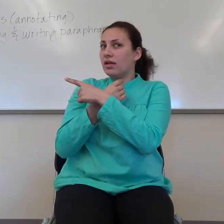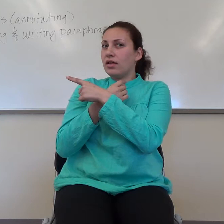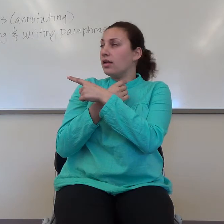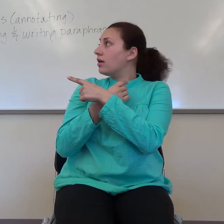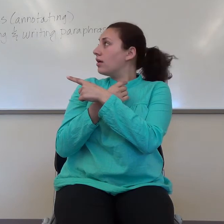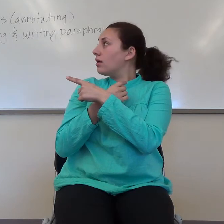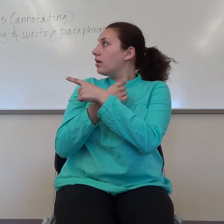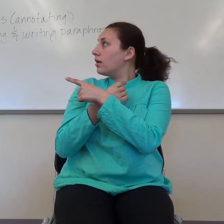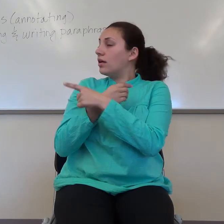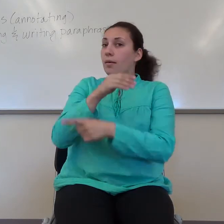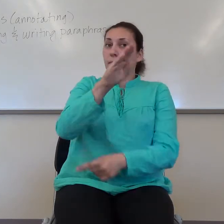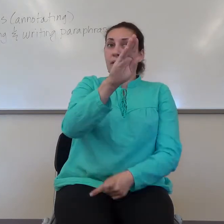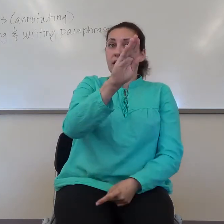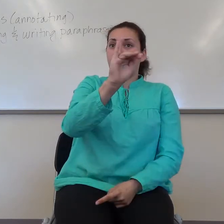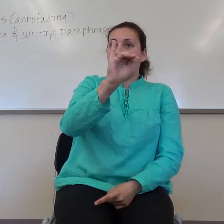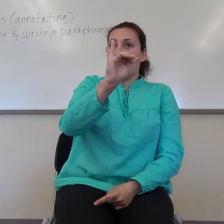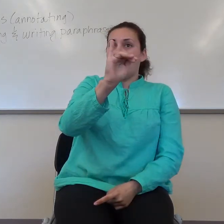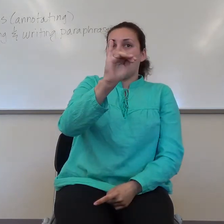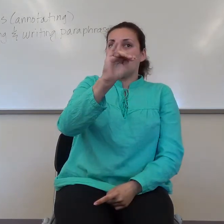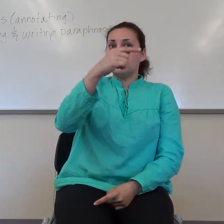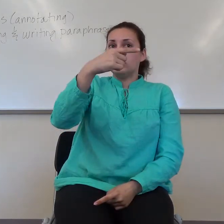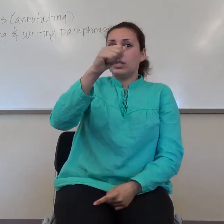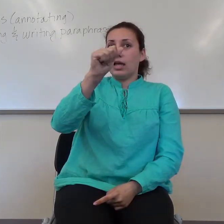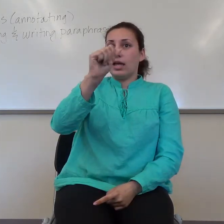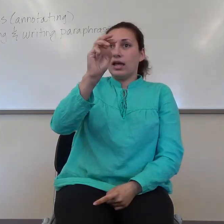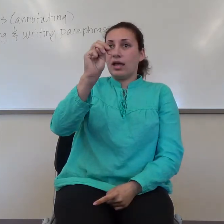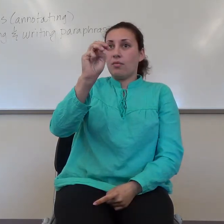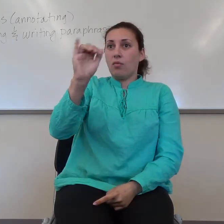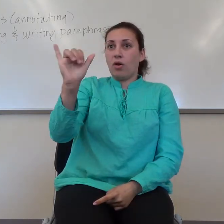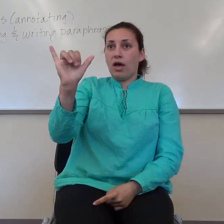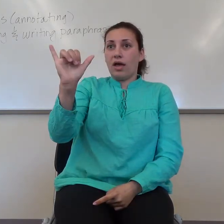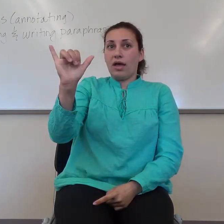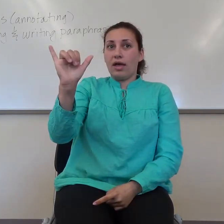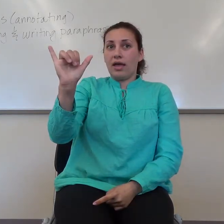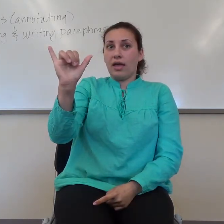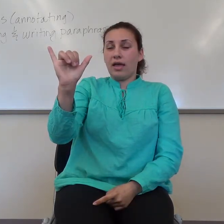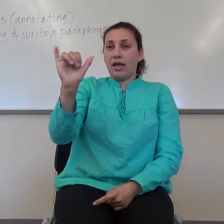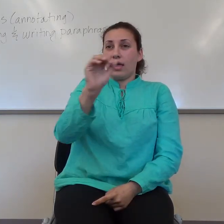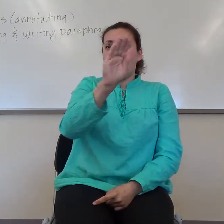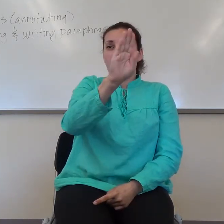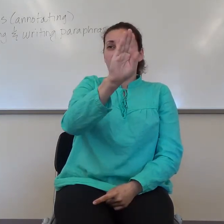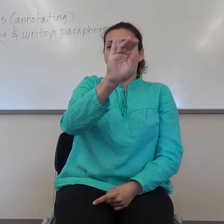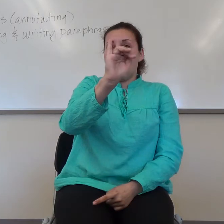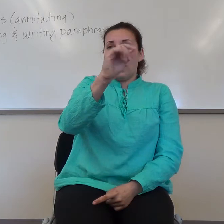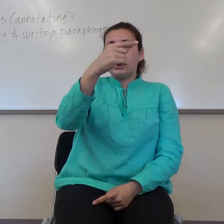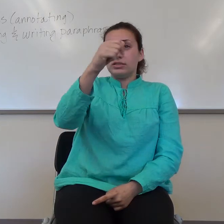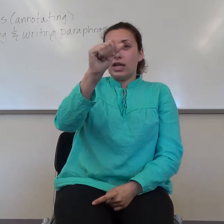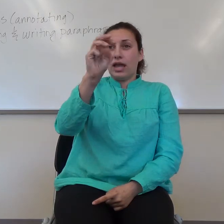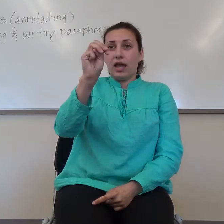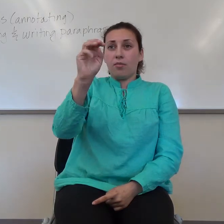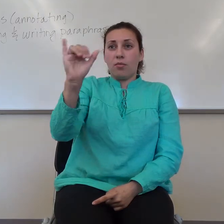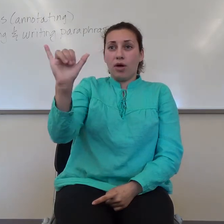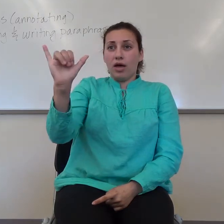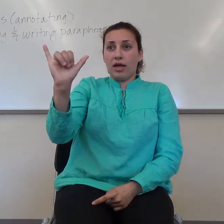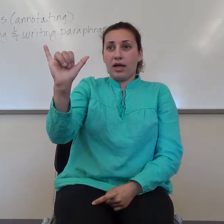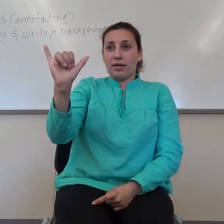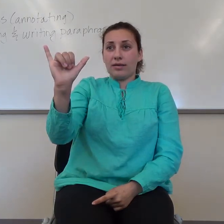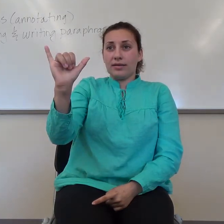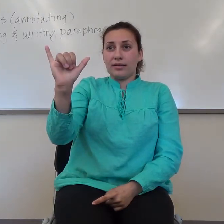B-I-G-A-M-Y, how do you pronounce that? It's kind of hard to see it to say it when I'm saying